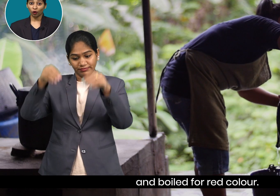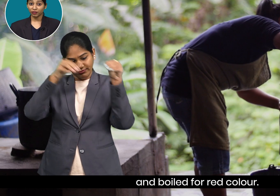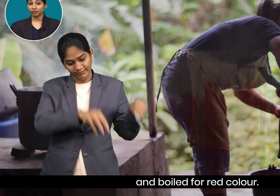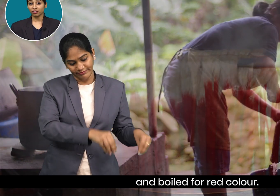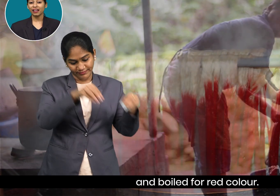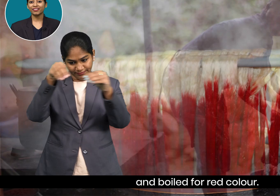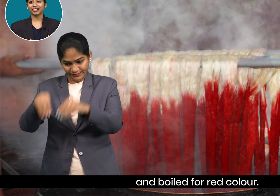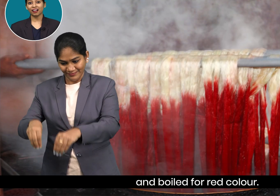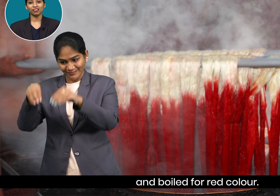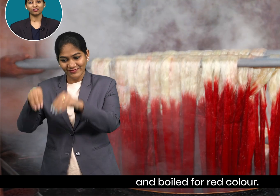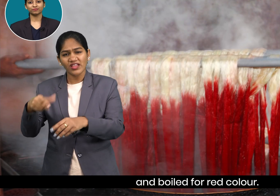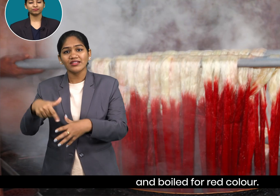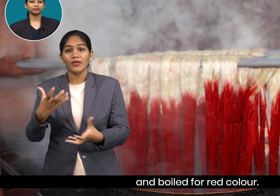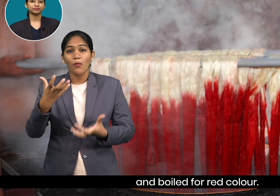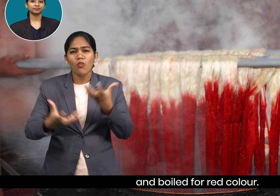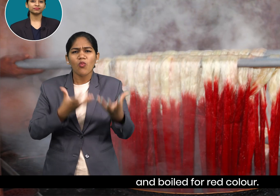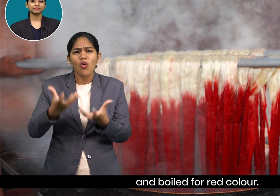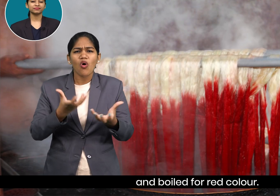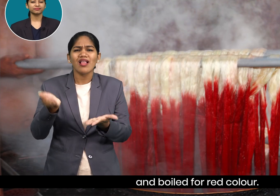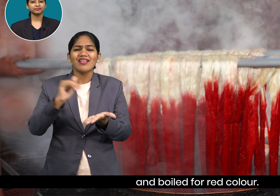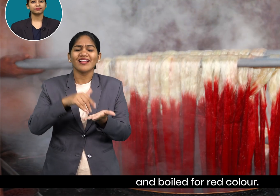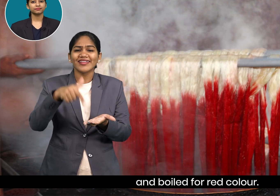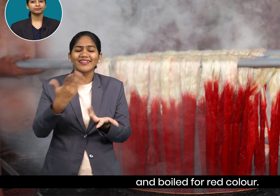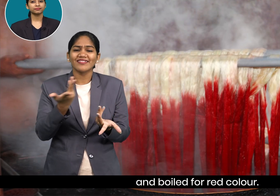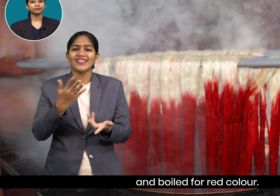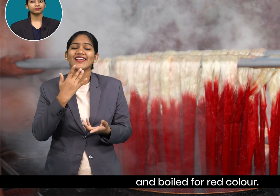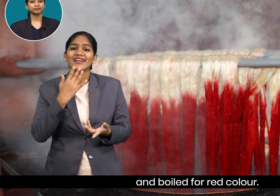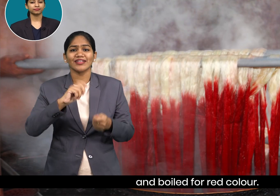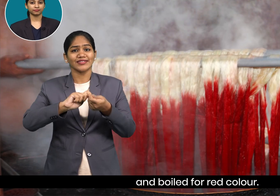and boiled for red color.